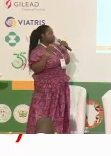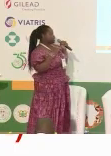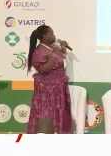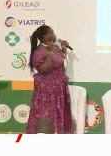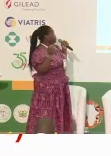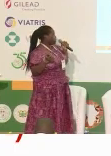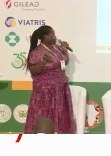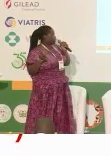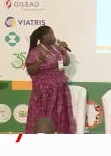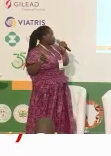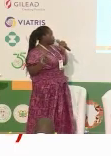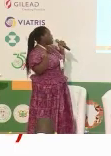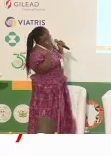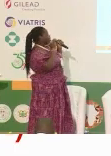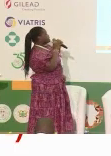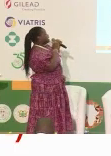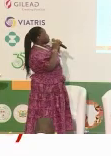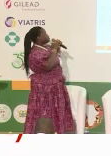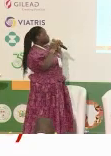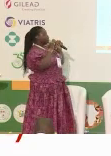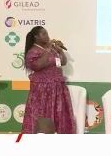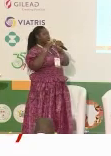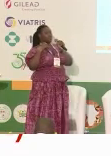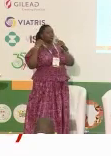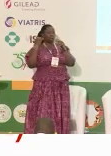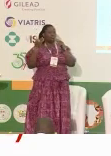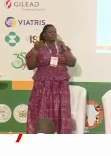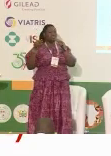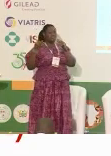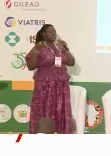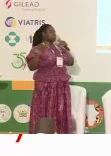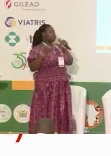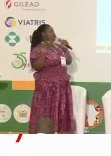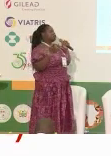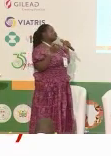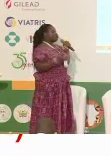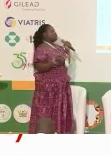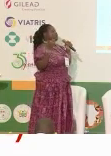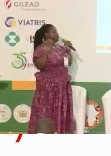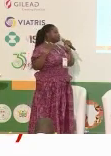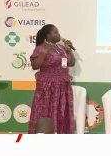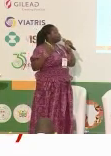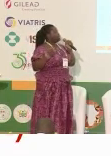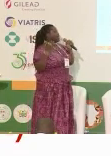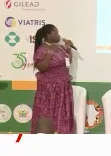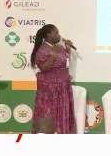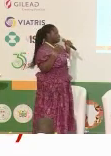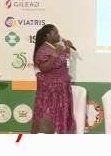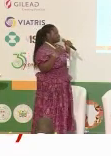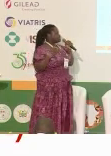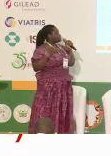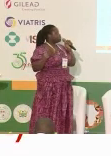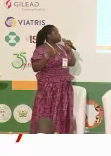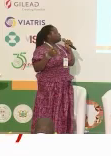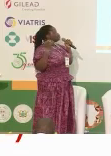drugs on this day, so please make out time to come. And I would say that also increased the number of people who remembered that, oh, they had to come to like